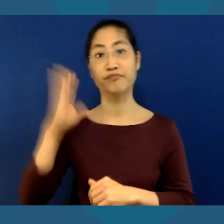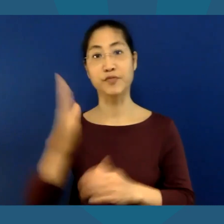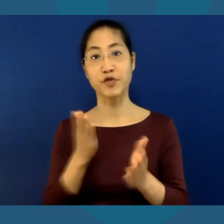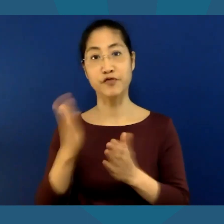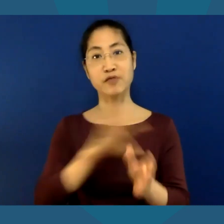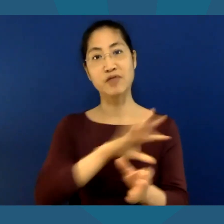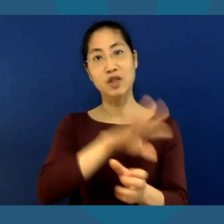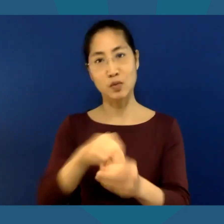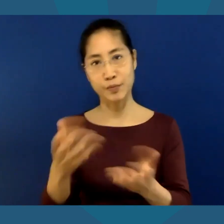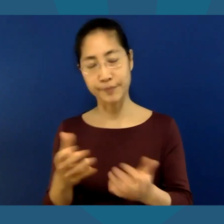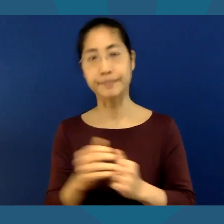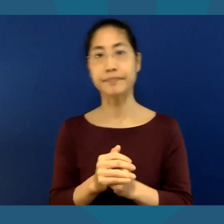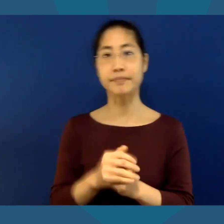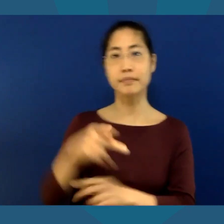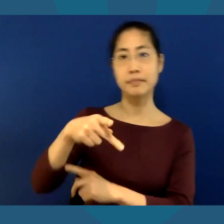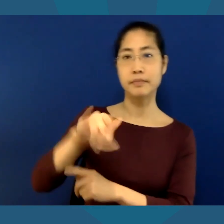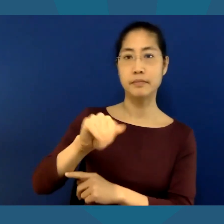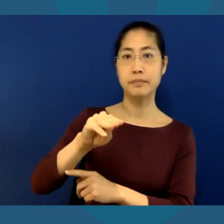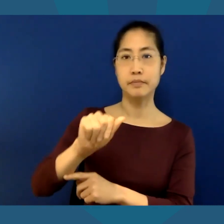Former service includes